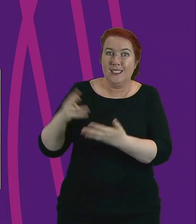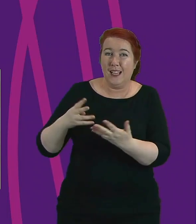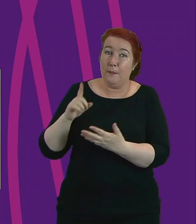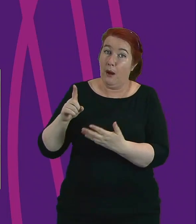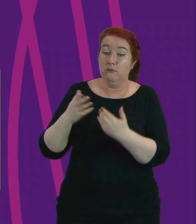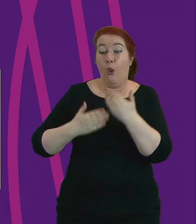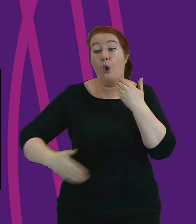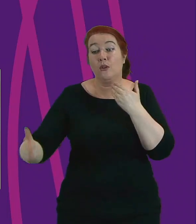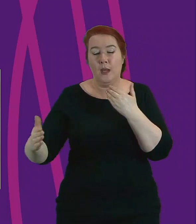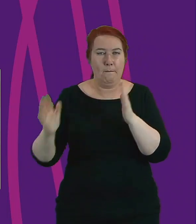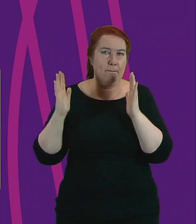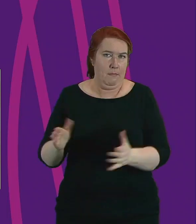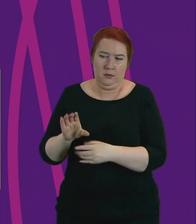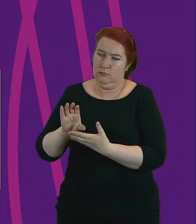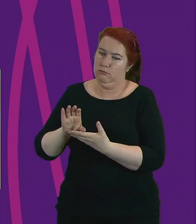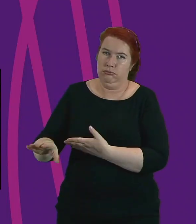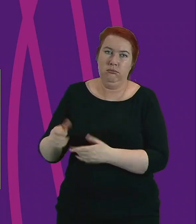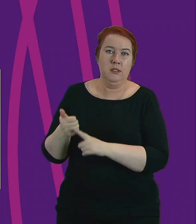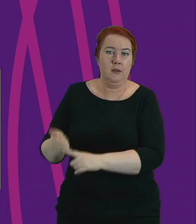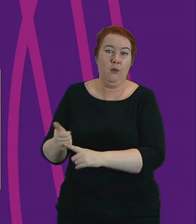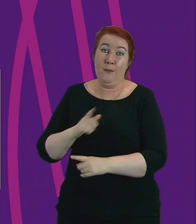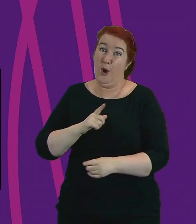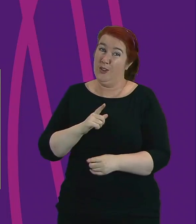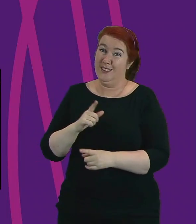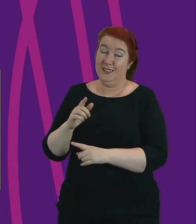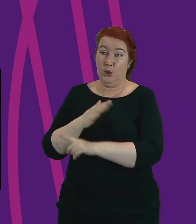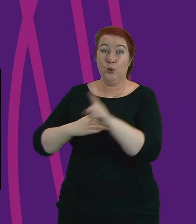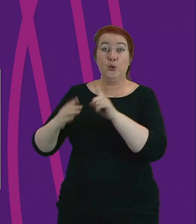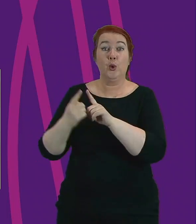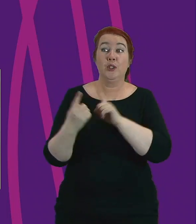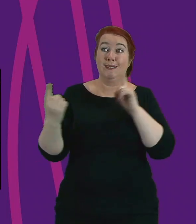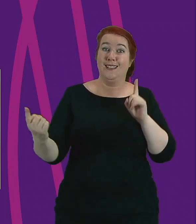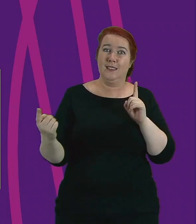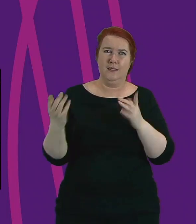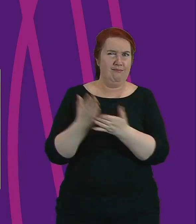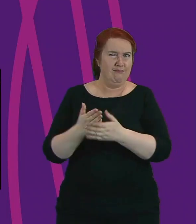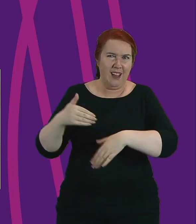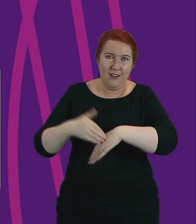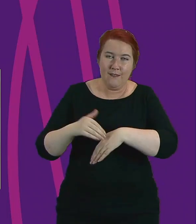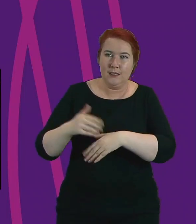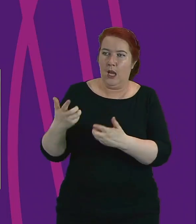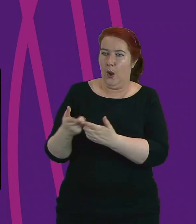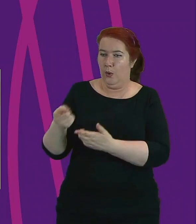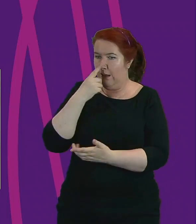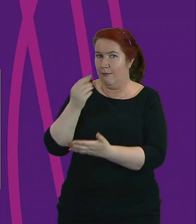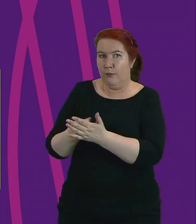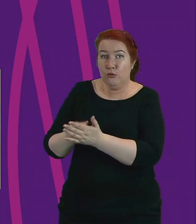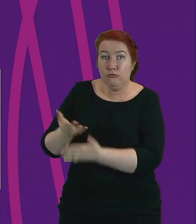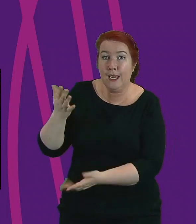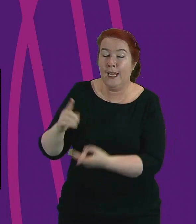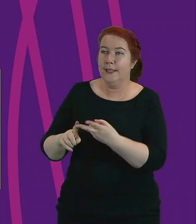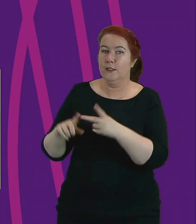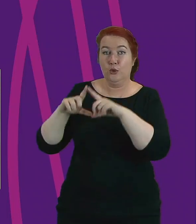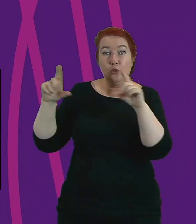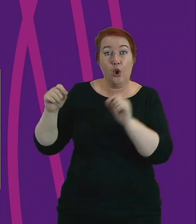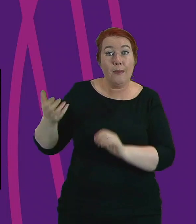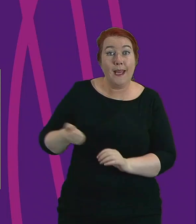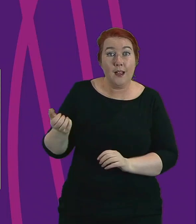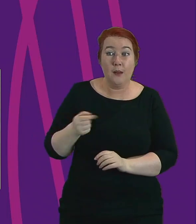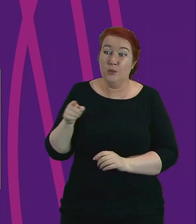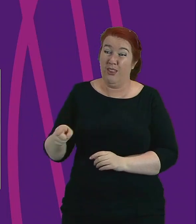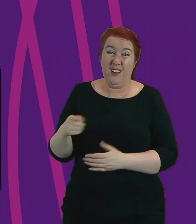be guaranteed, because social distancing will impact on their fundraising ability, on their shop income. So the real challenges for this